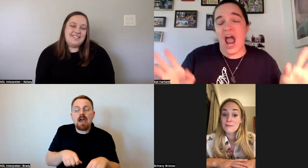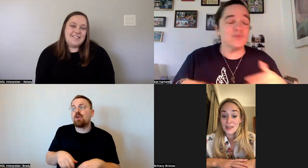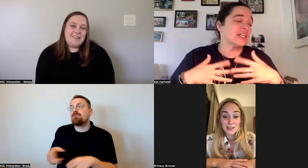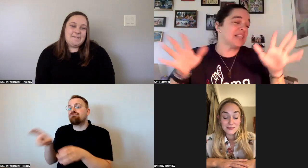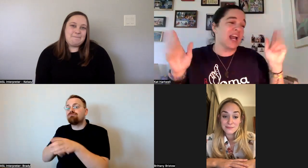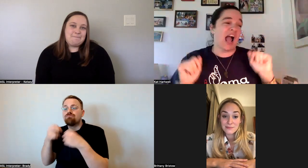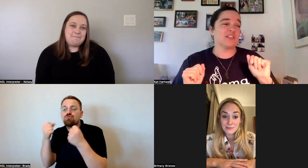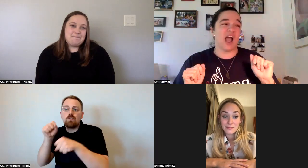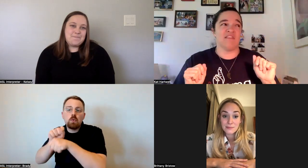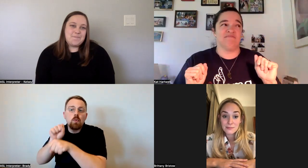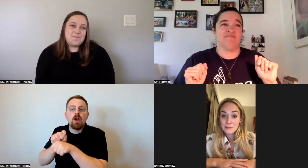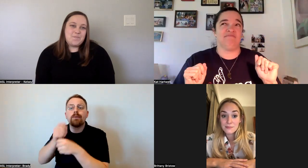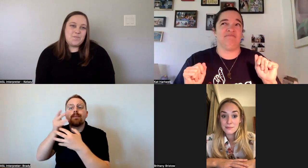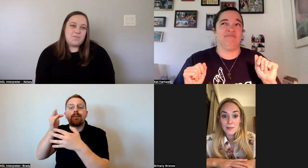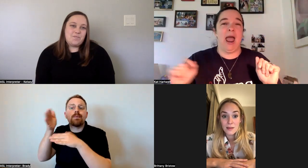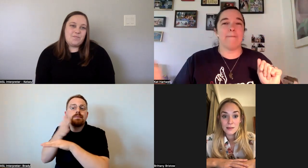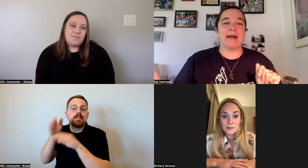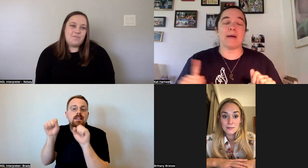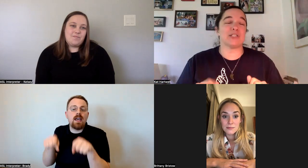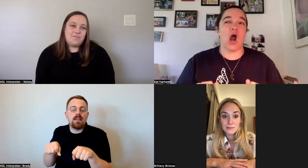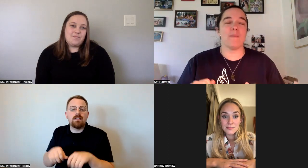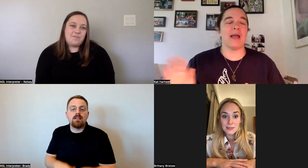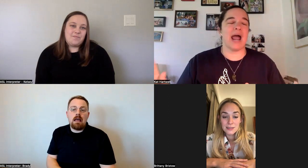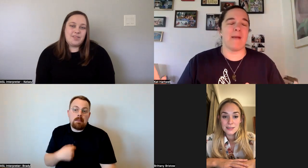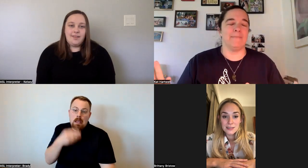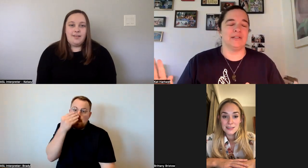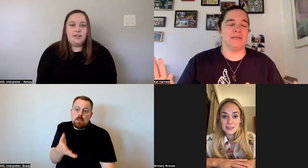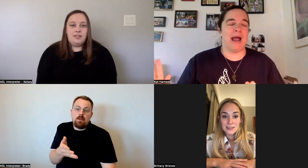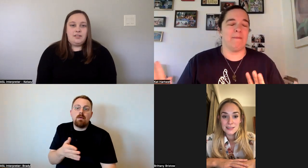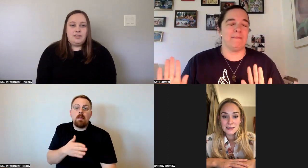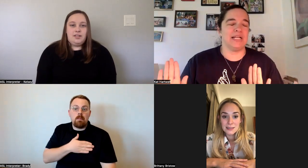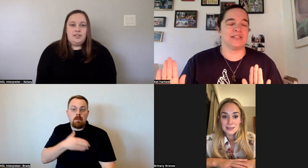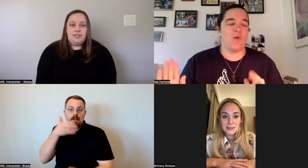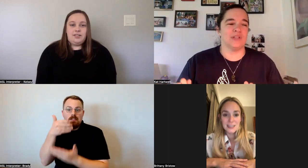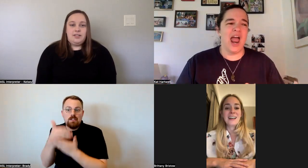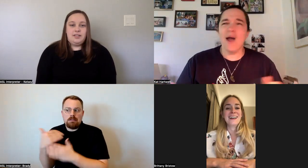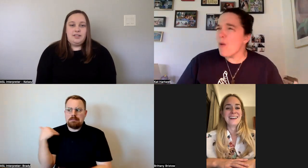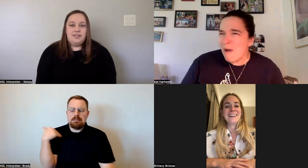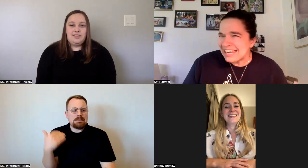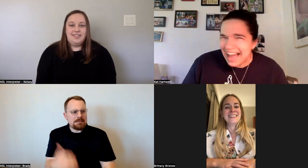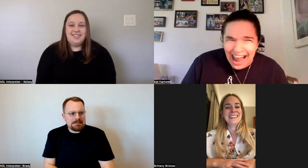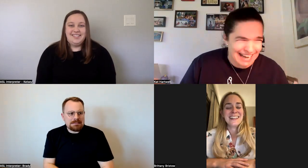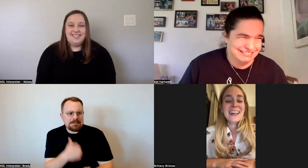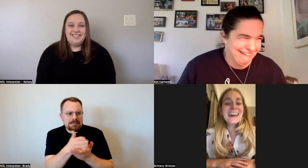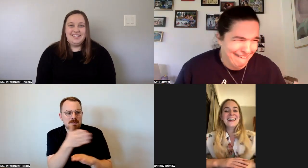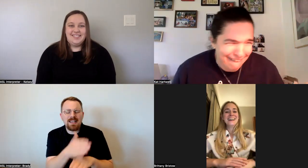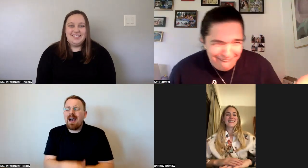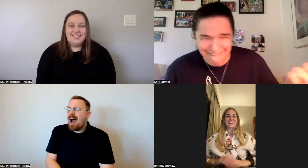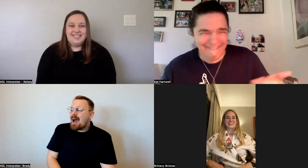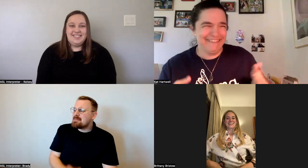I don't care. I'm just think I was like, my daughter's like, Mom, please don't. So why